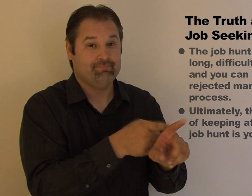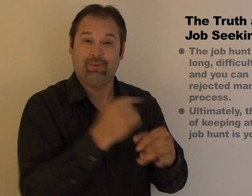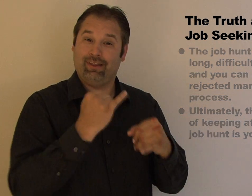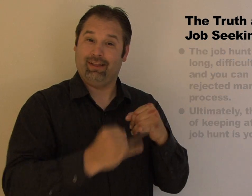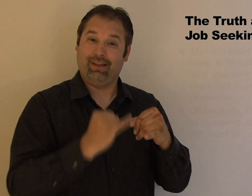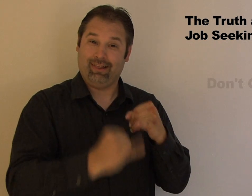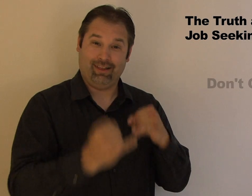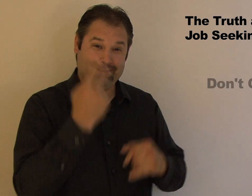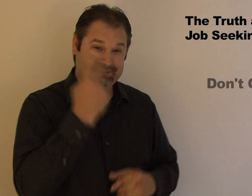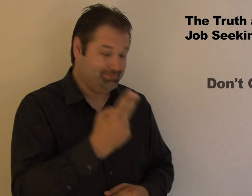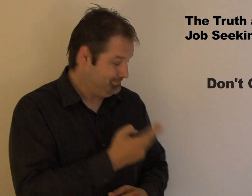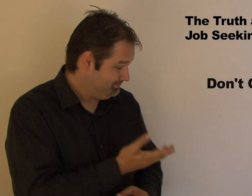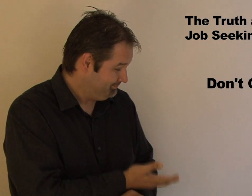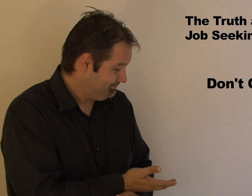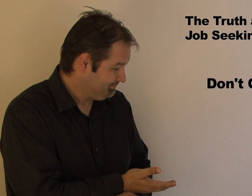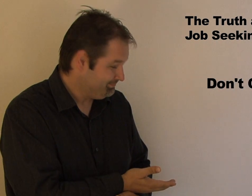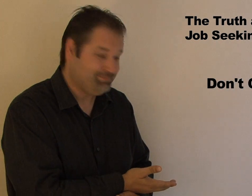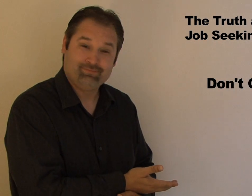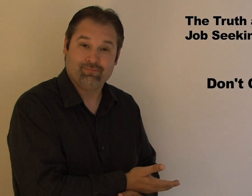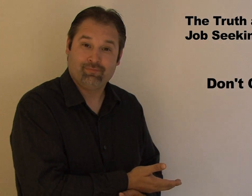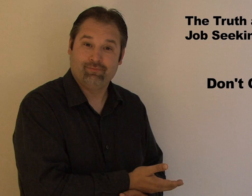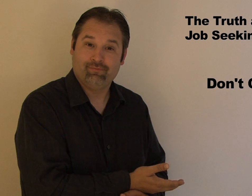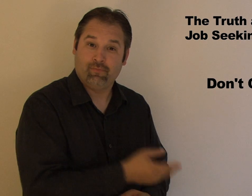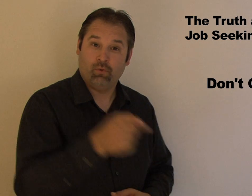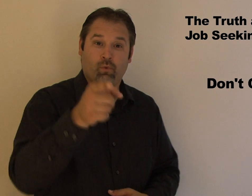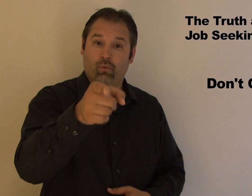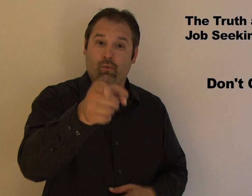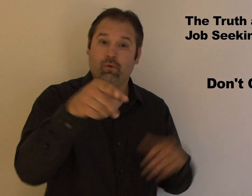And last, as you can see here, don't give up.